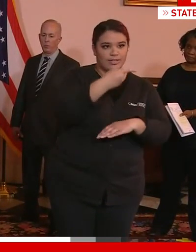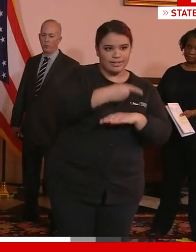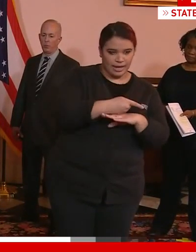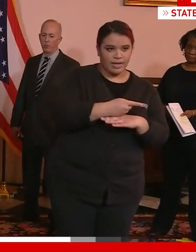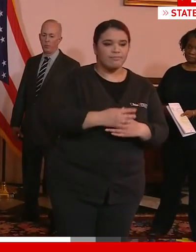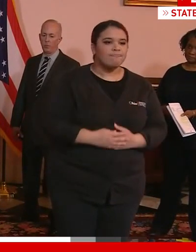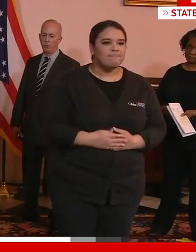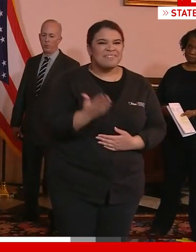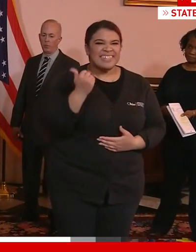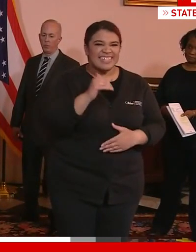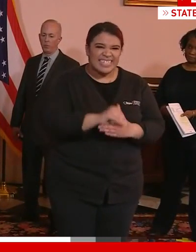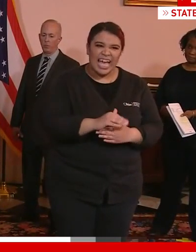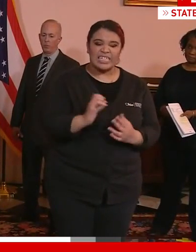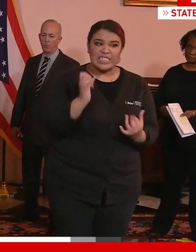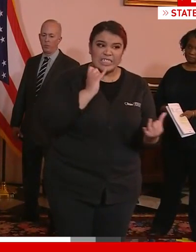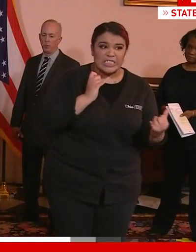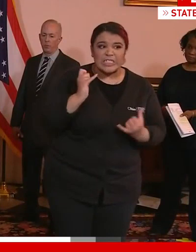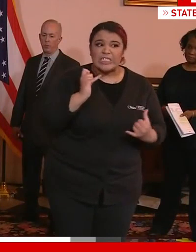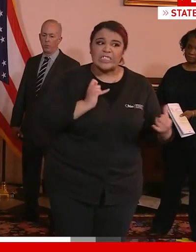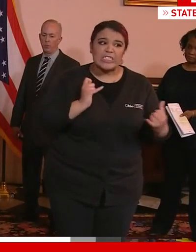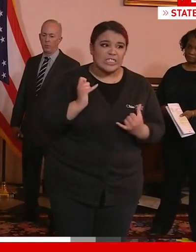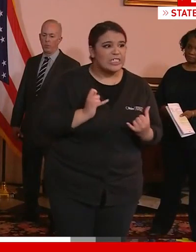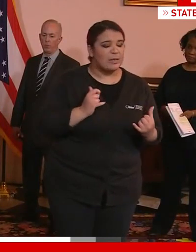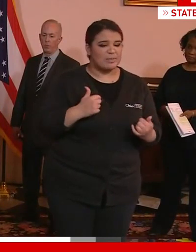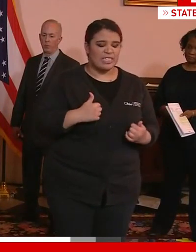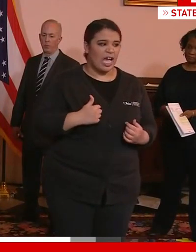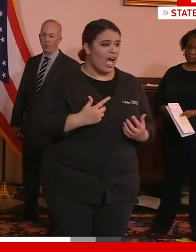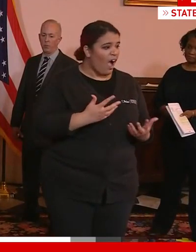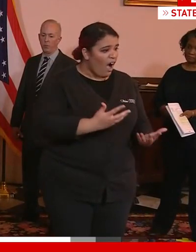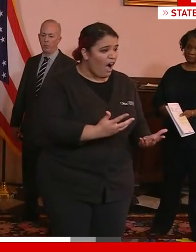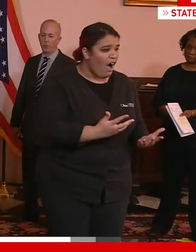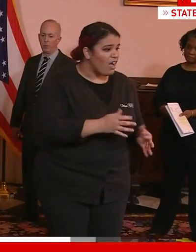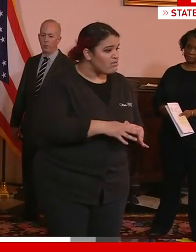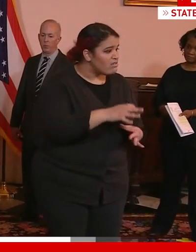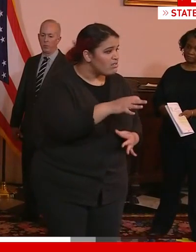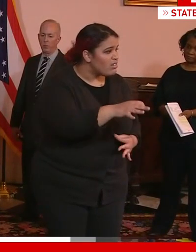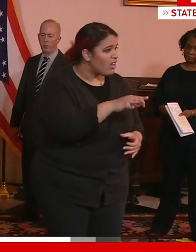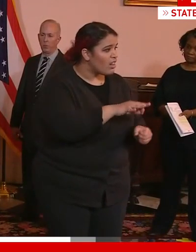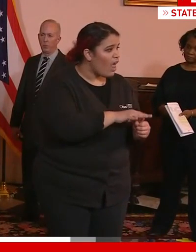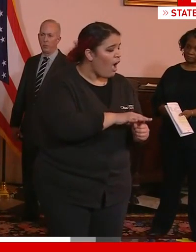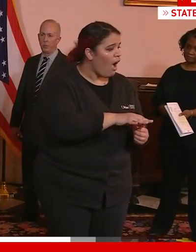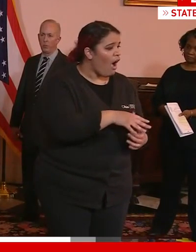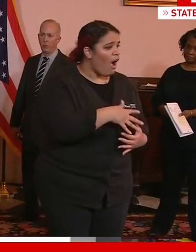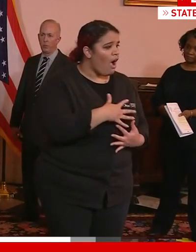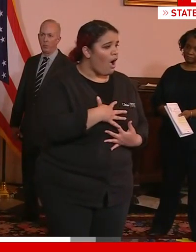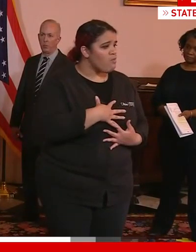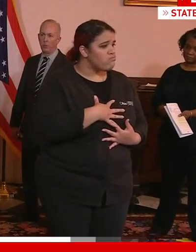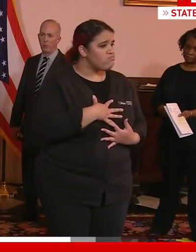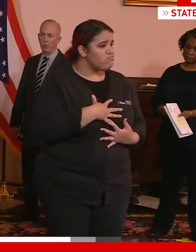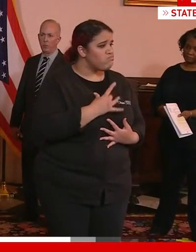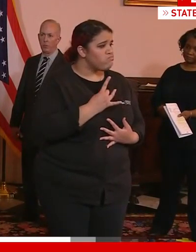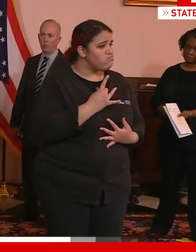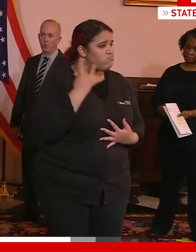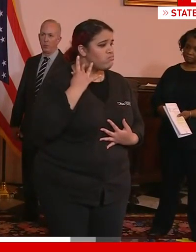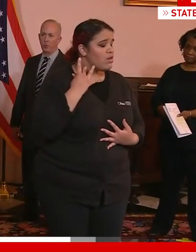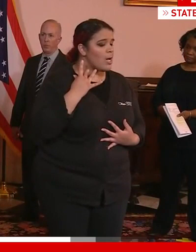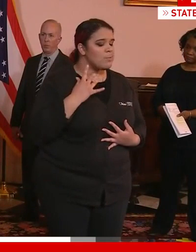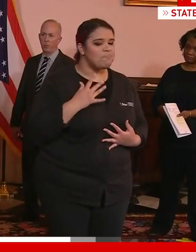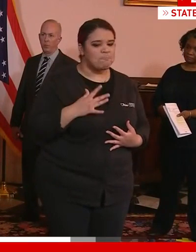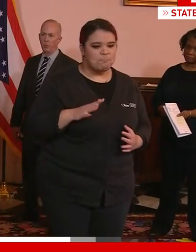felt that the disappointment of an extension of the voting period for